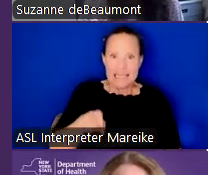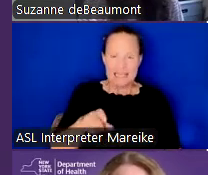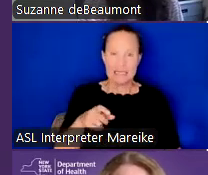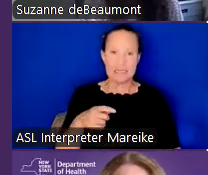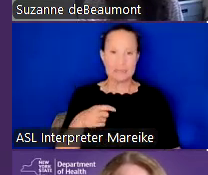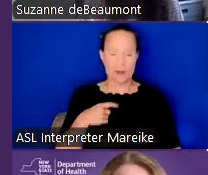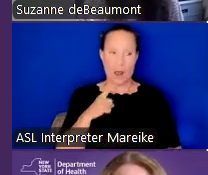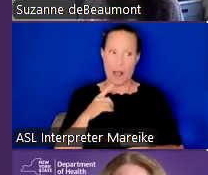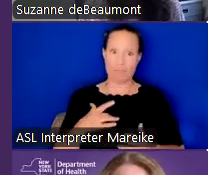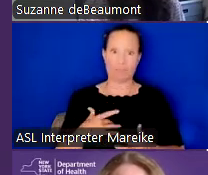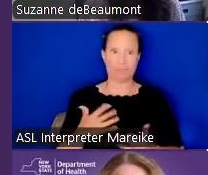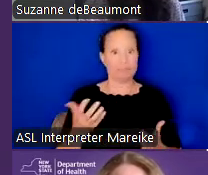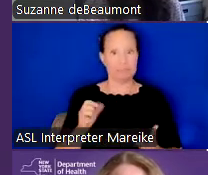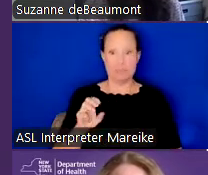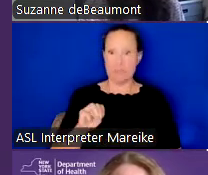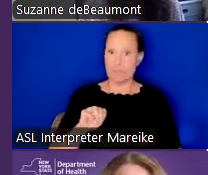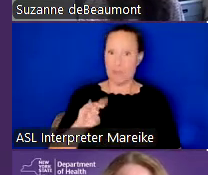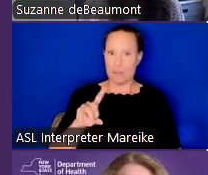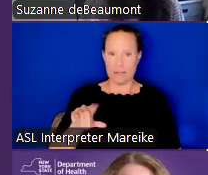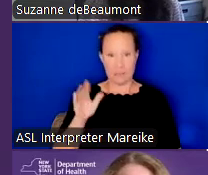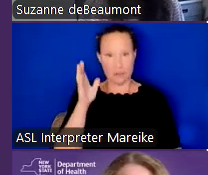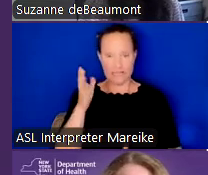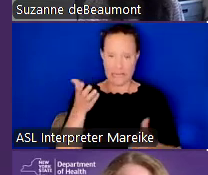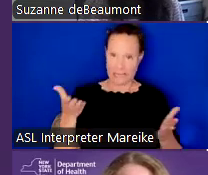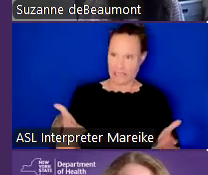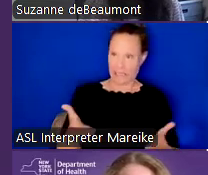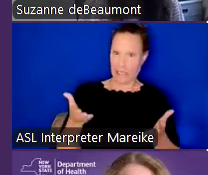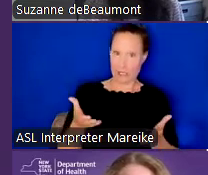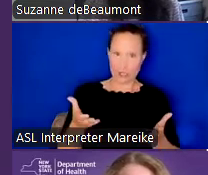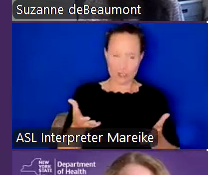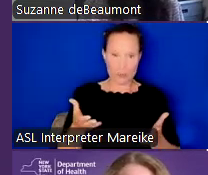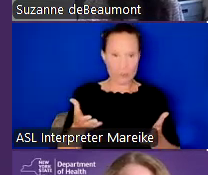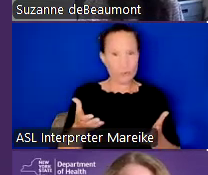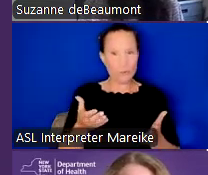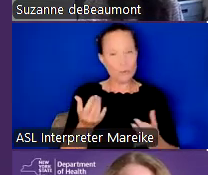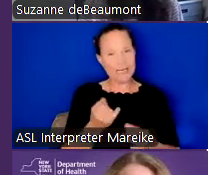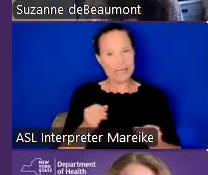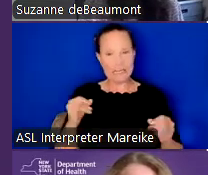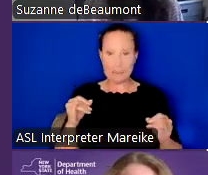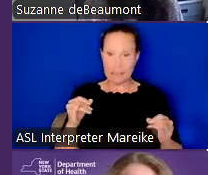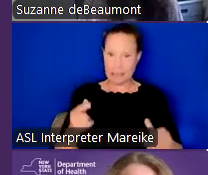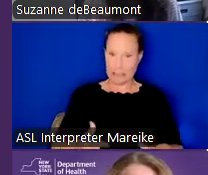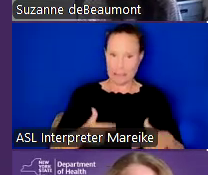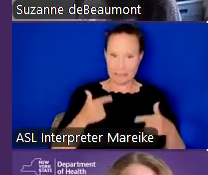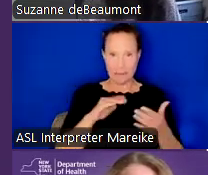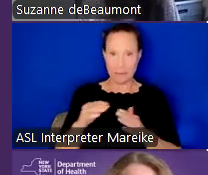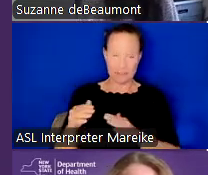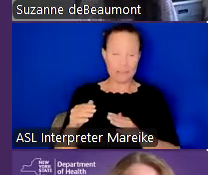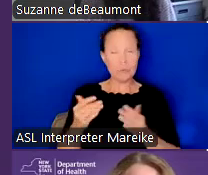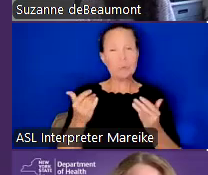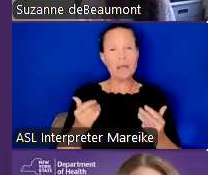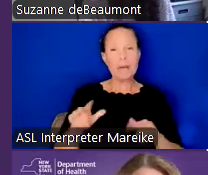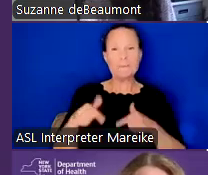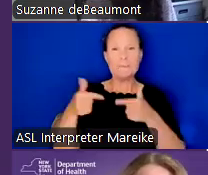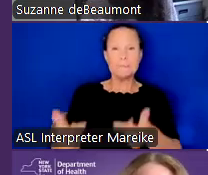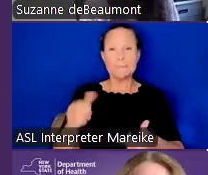Emily was willing to come and present here to our independent living community. So without further ado, I will turn it over to Emily. Thank